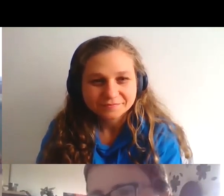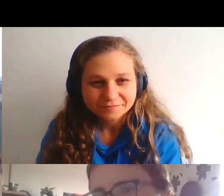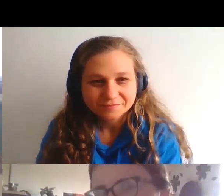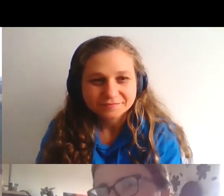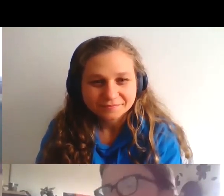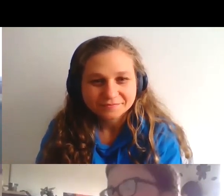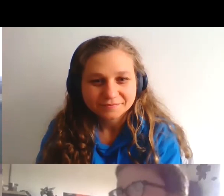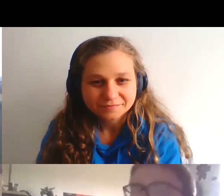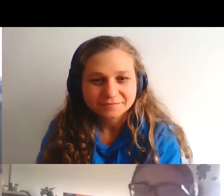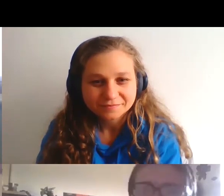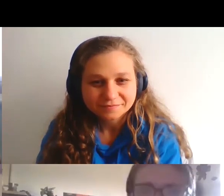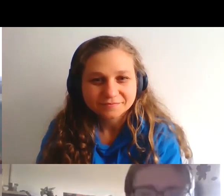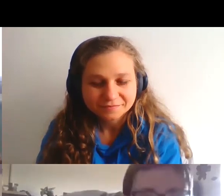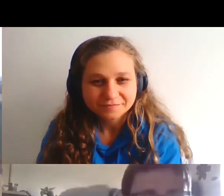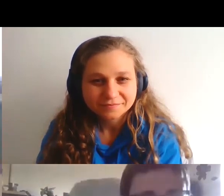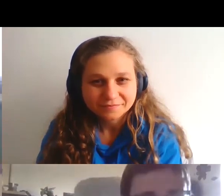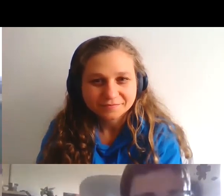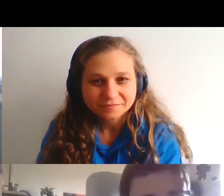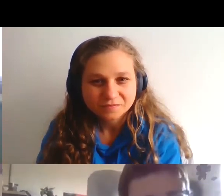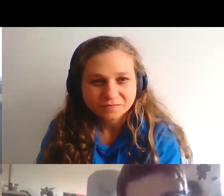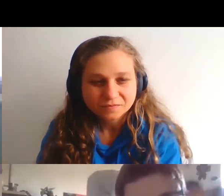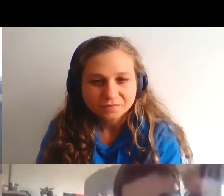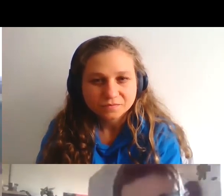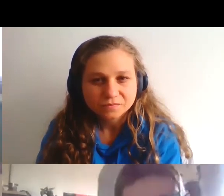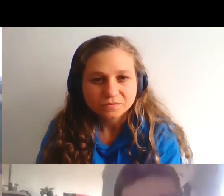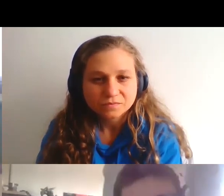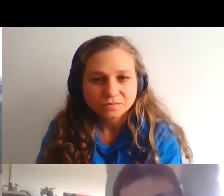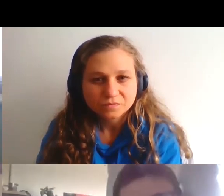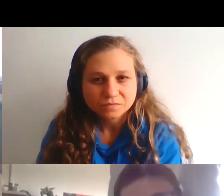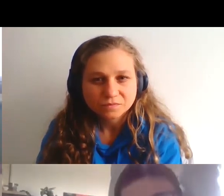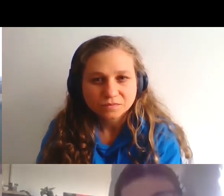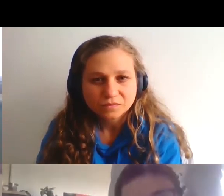that you're kind of trying. So that was what this person told me anyway.